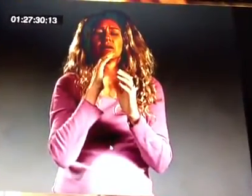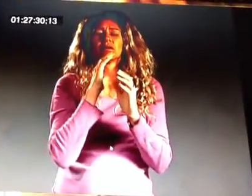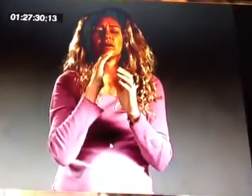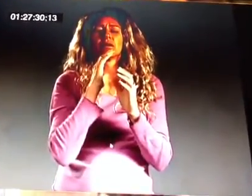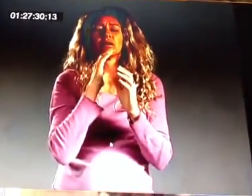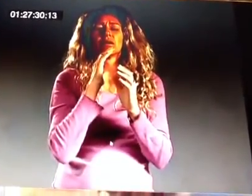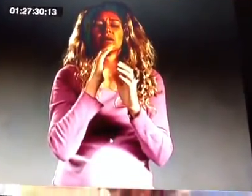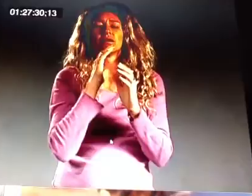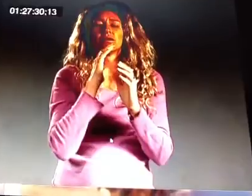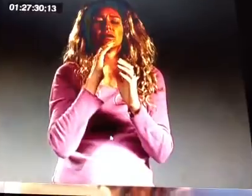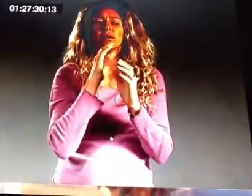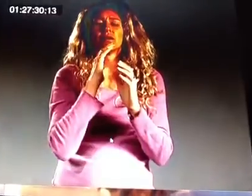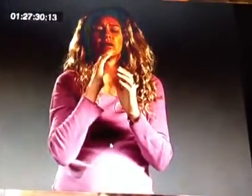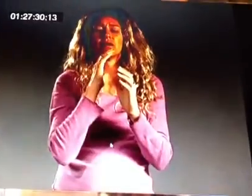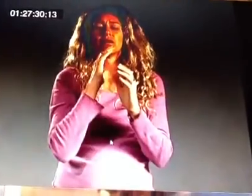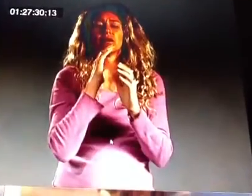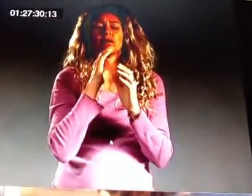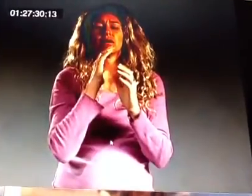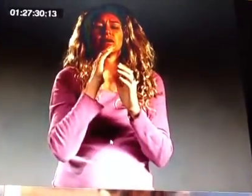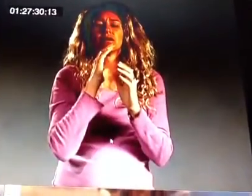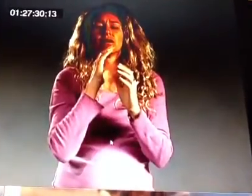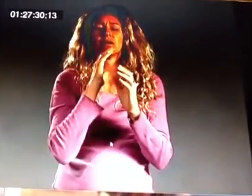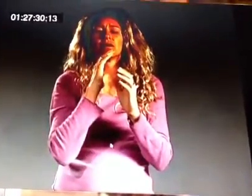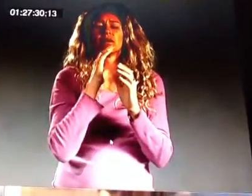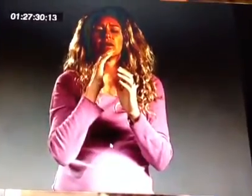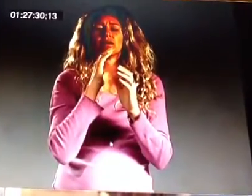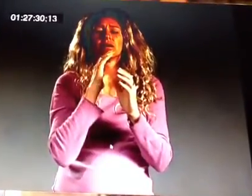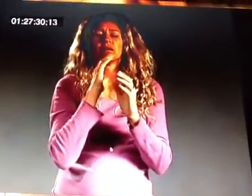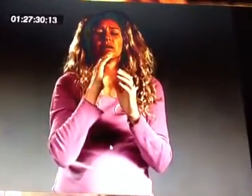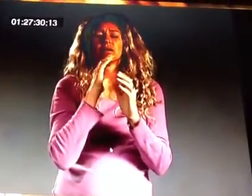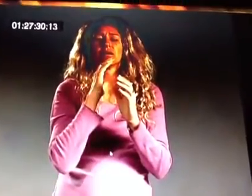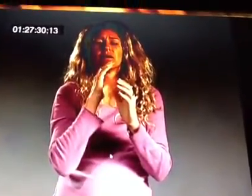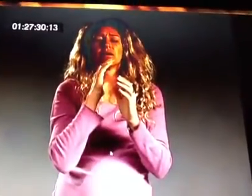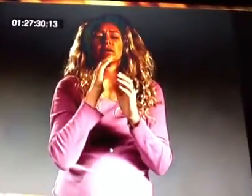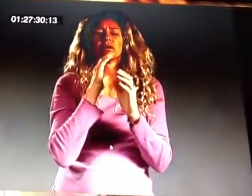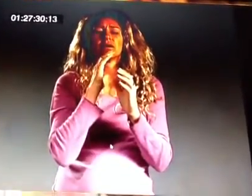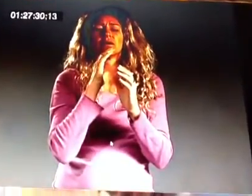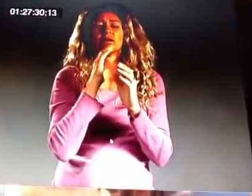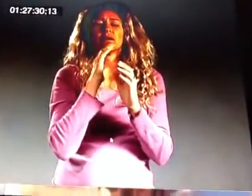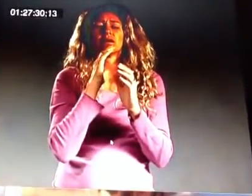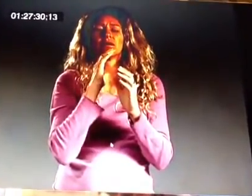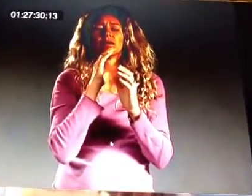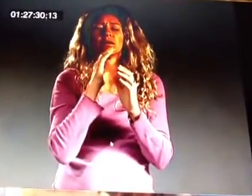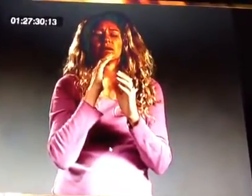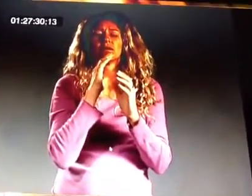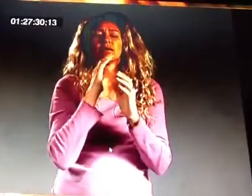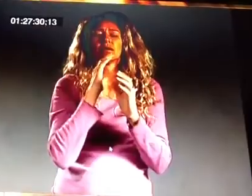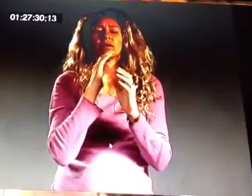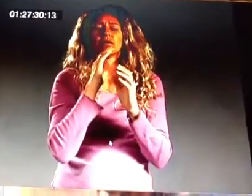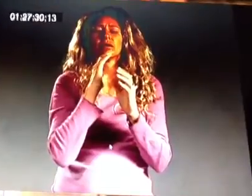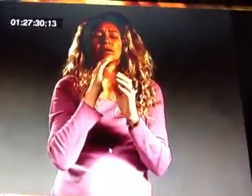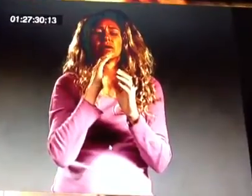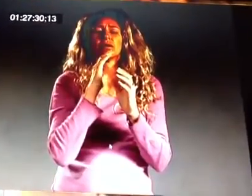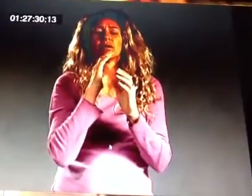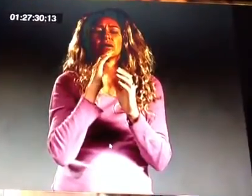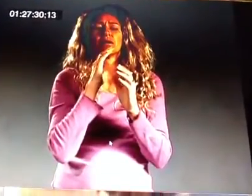my husband, I don't know what was getting into, being a farmer is really hard. My husband said, see, I told you, gardening isn't easy. You have to have big, strong